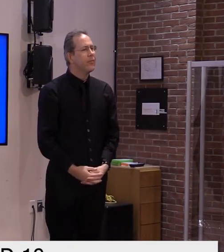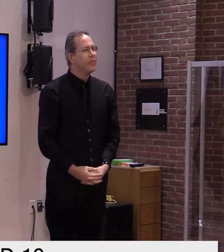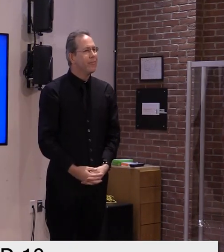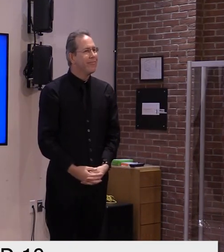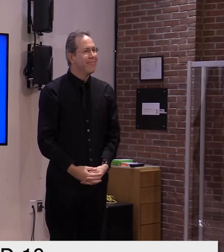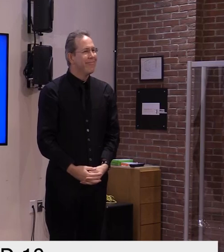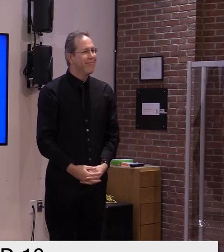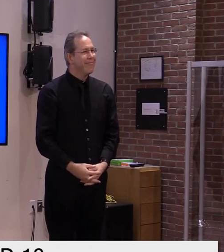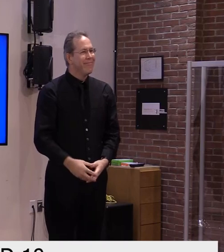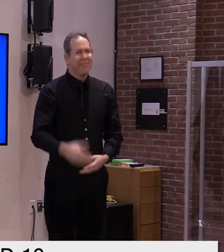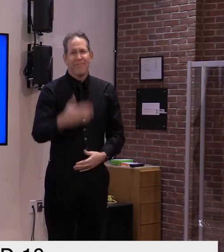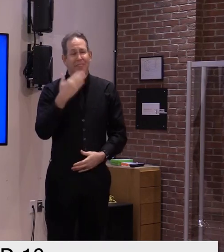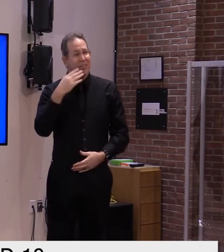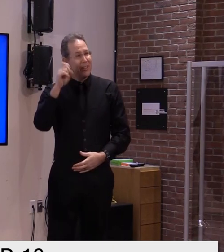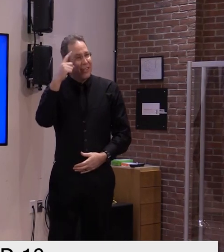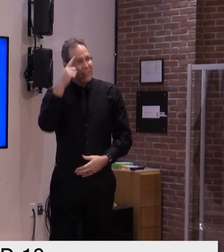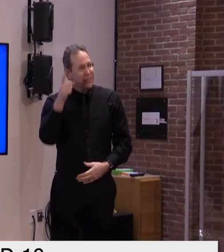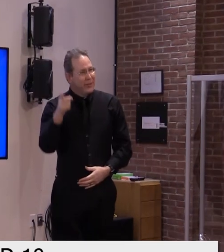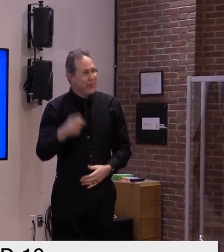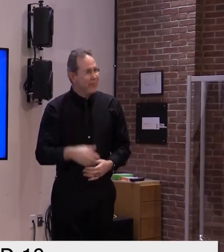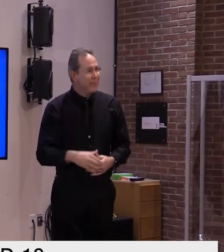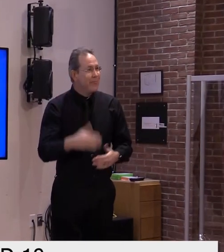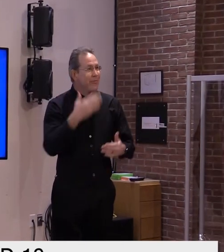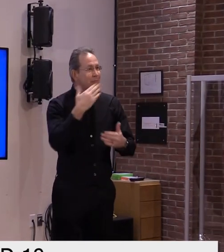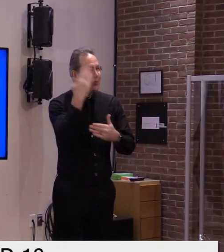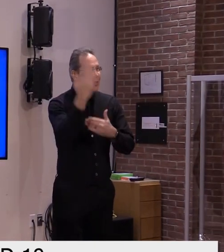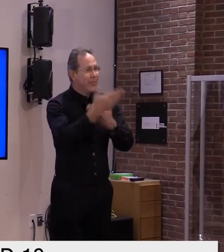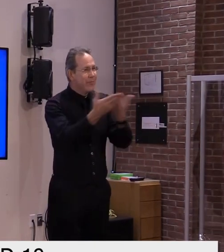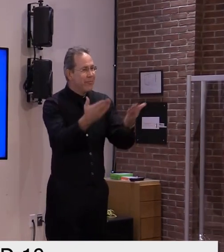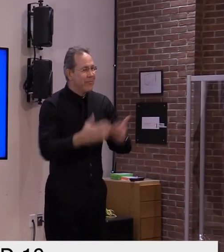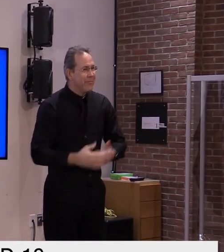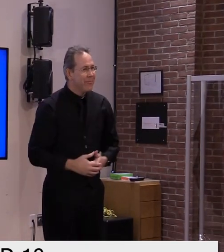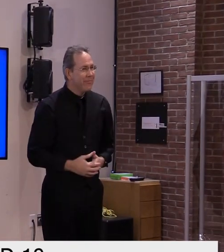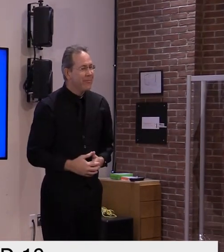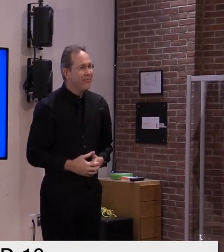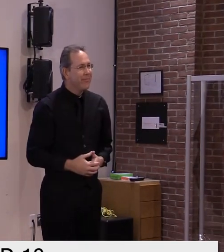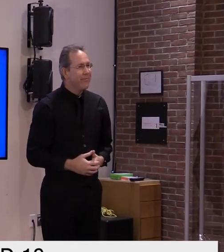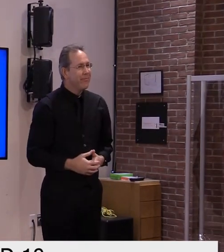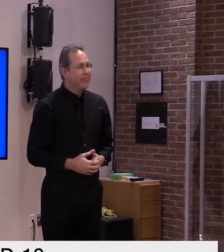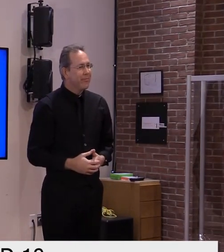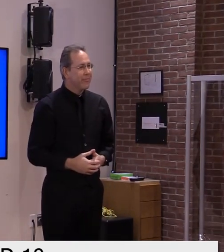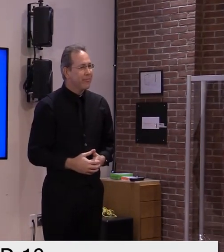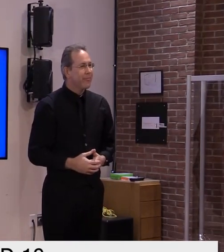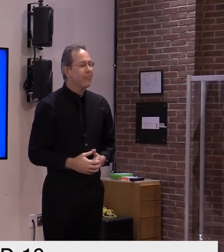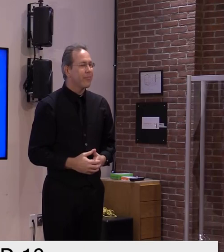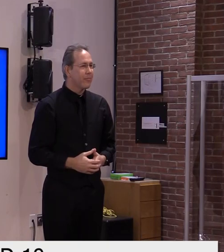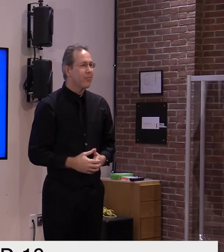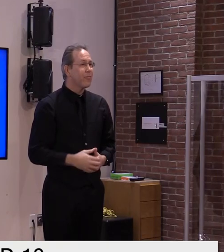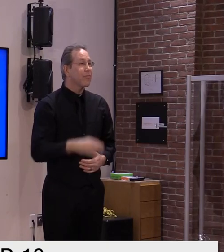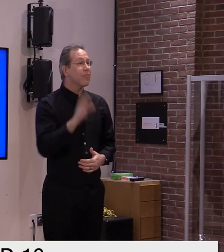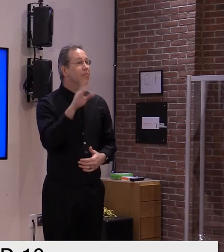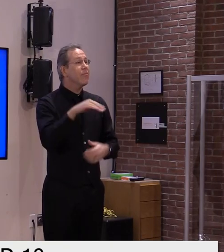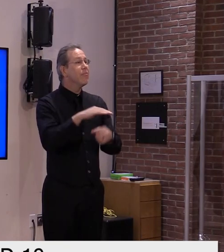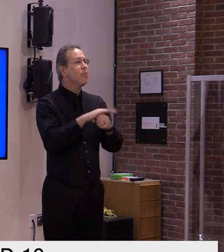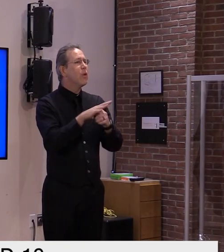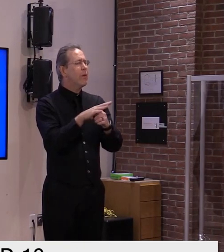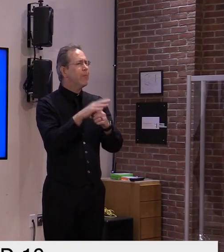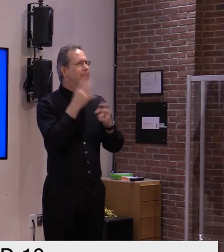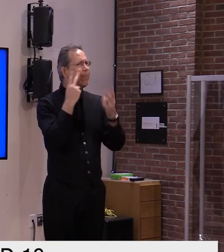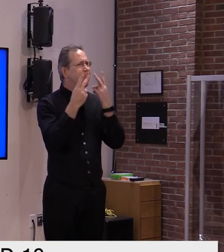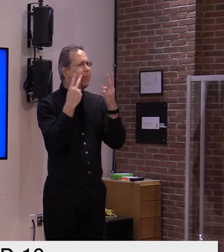Thank you very much, Governor, and good morning, everyone. The COVID-19 pandemic continues to intensify across our